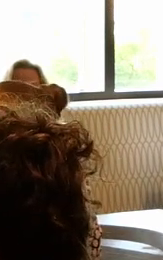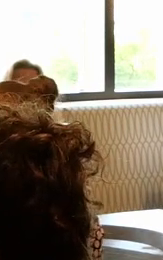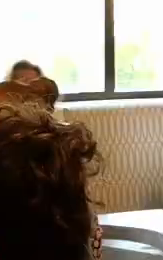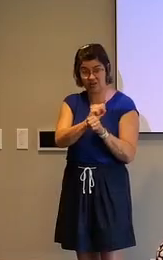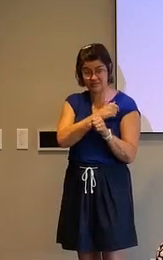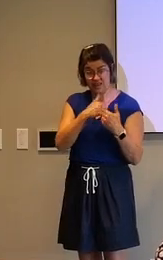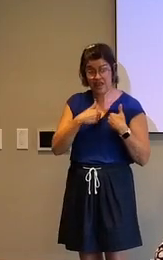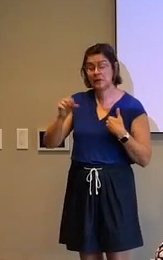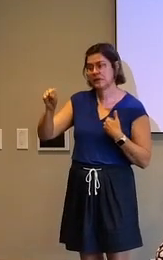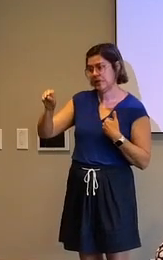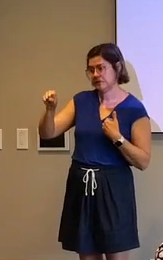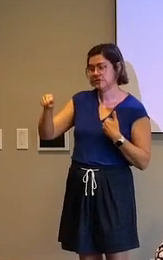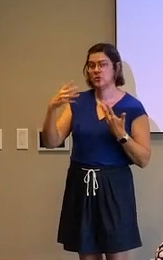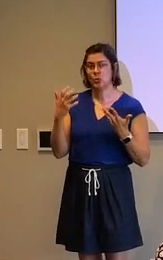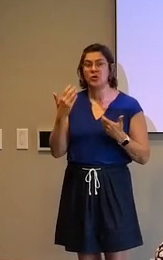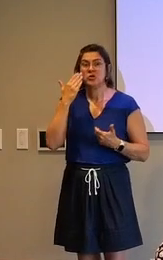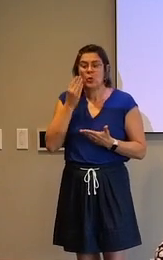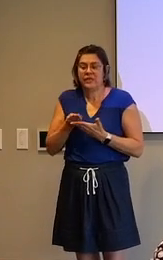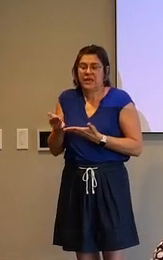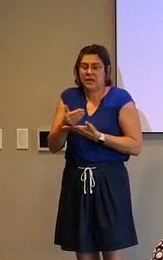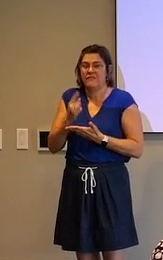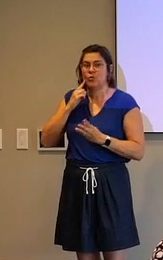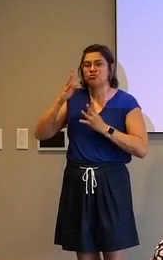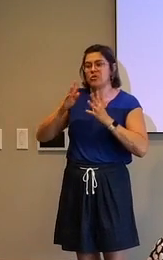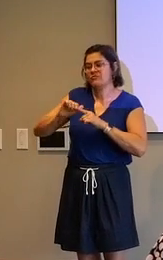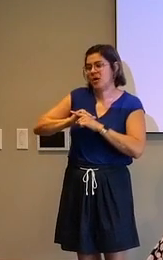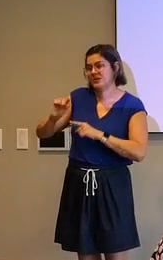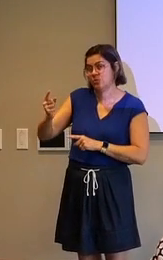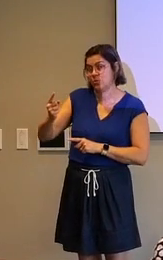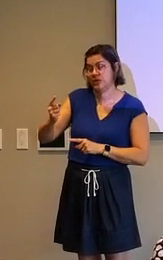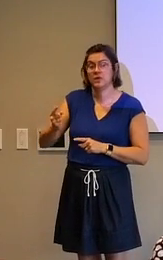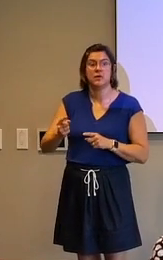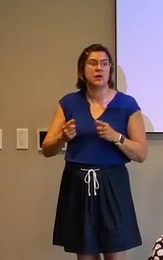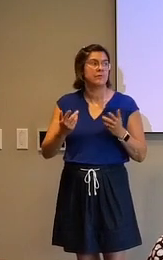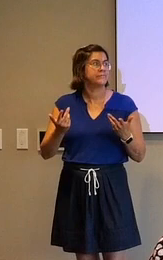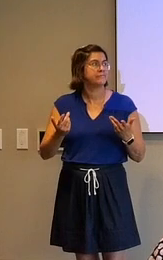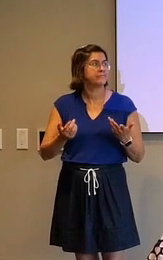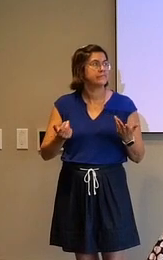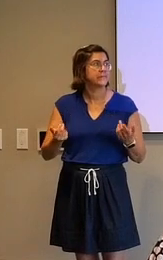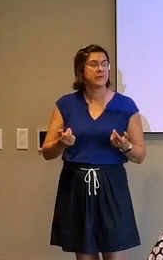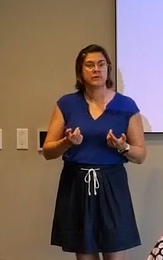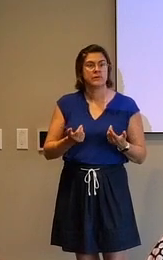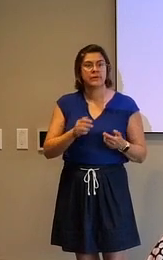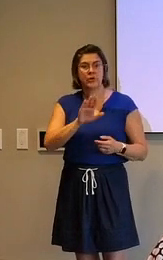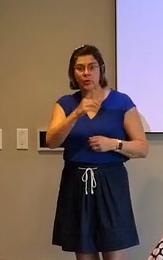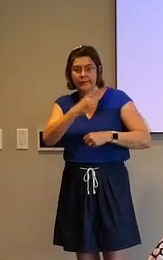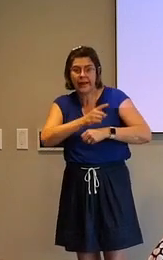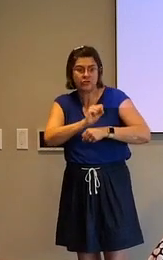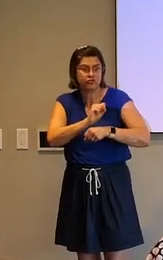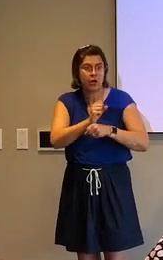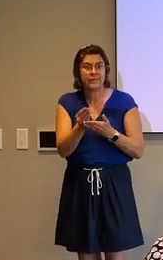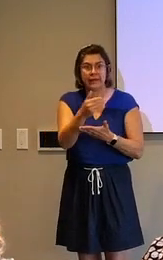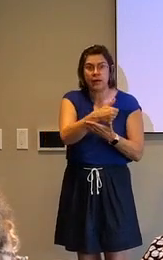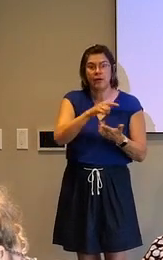had? Yes, we just want to know the income for your creative practice. So I don't need like to know your day job income, anything